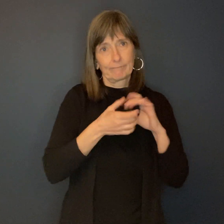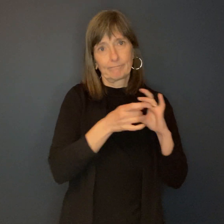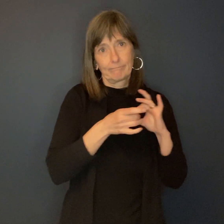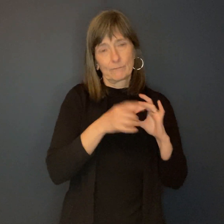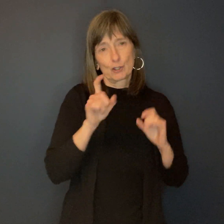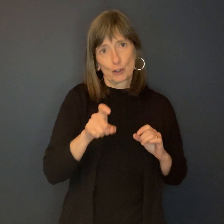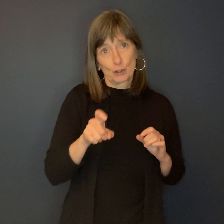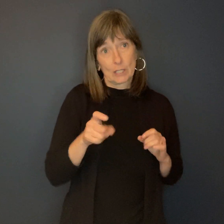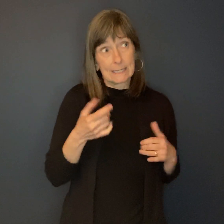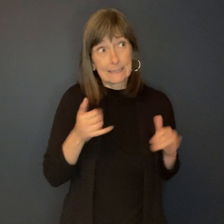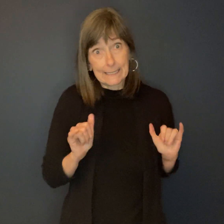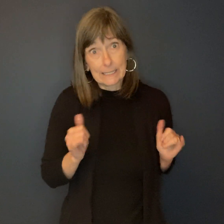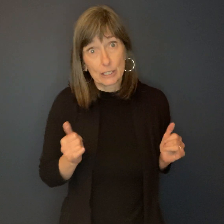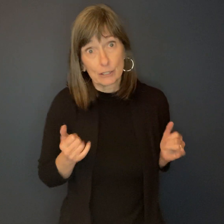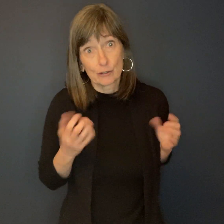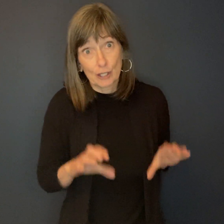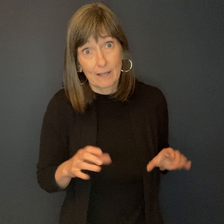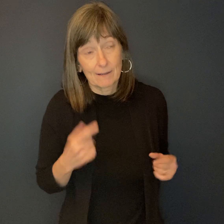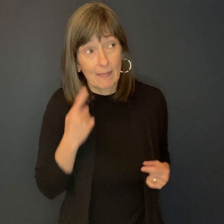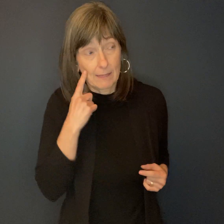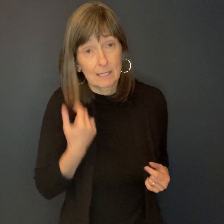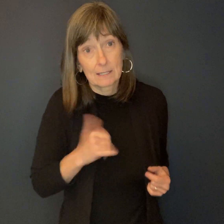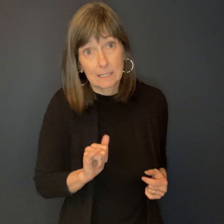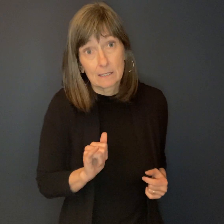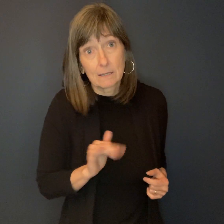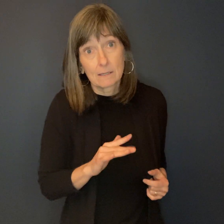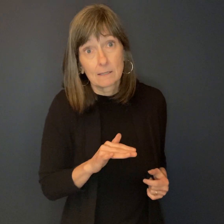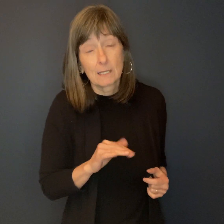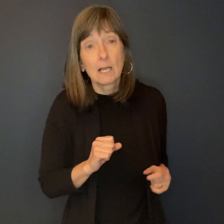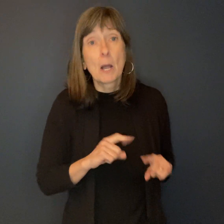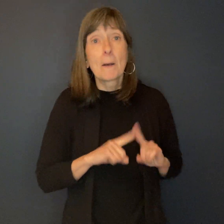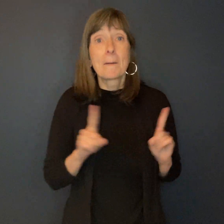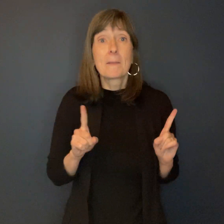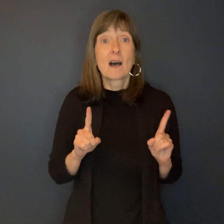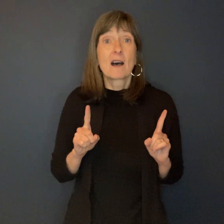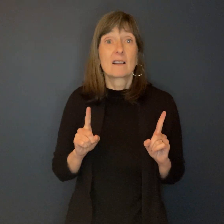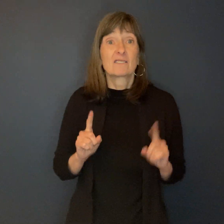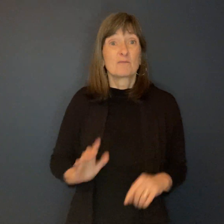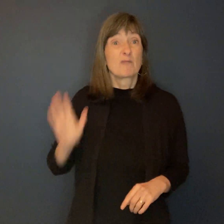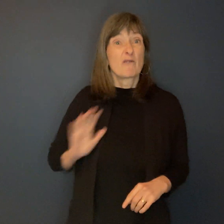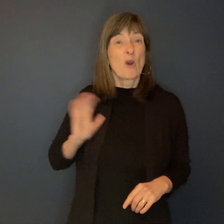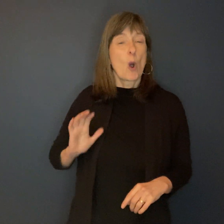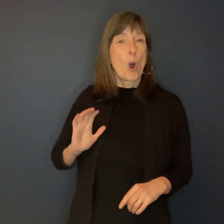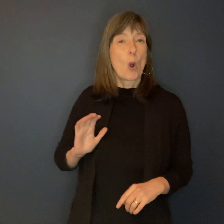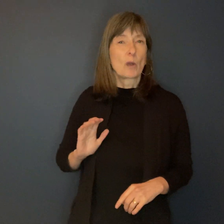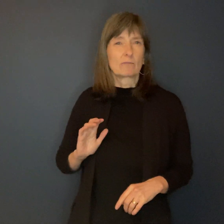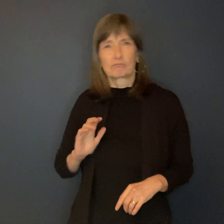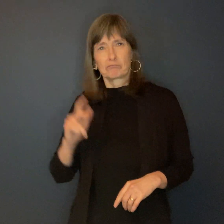the days of going out there and making a media splash and that sort of thing,